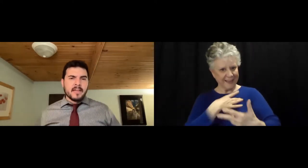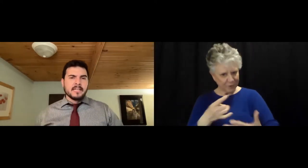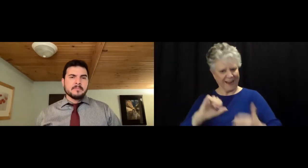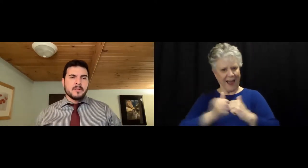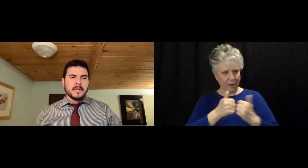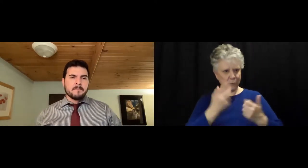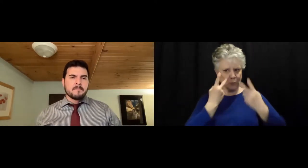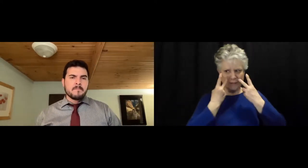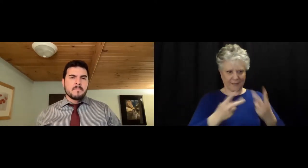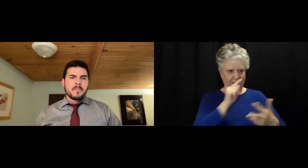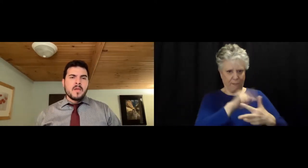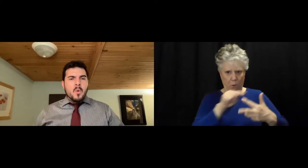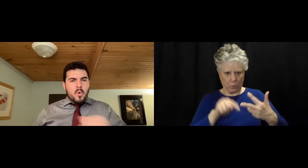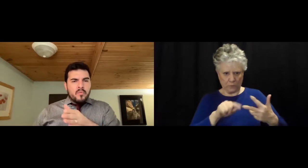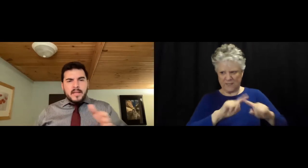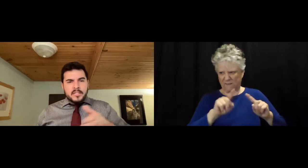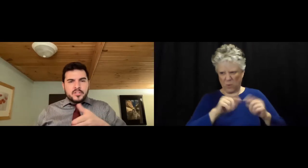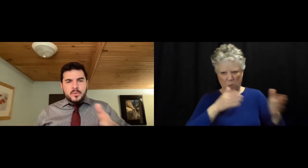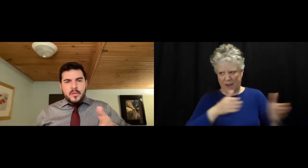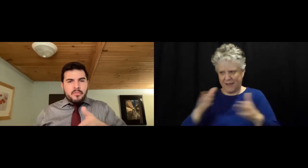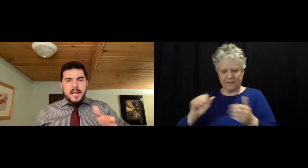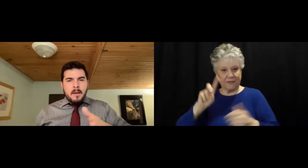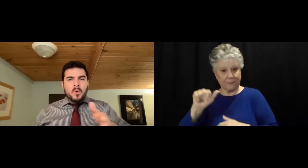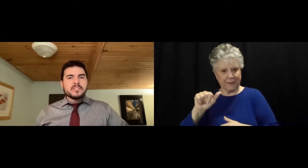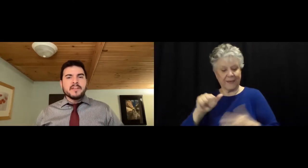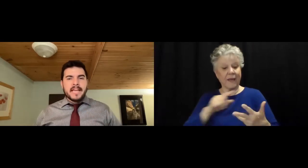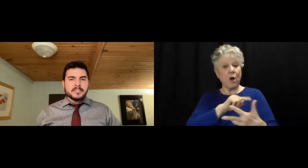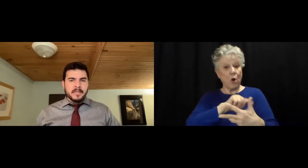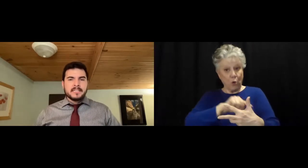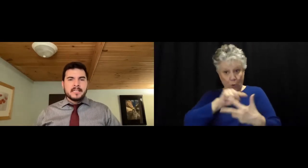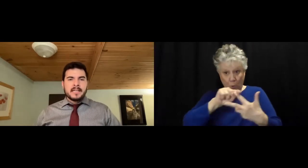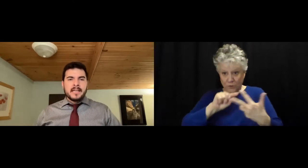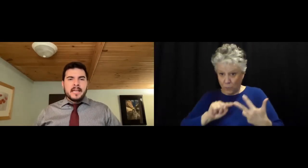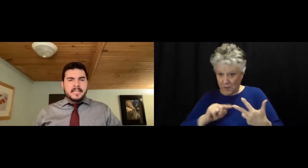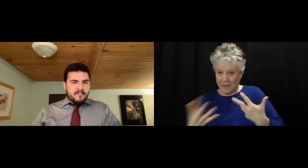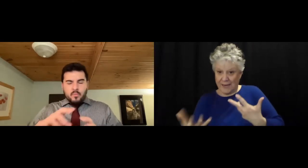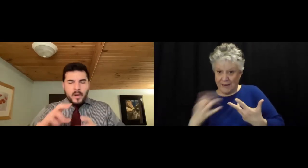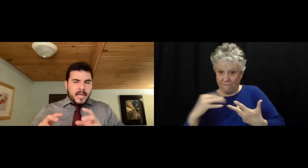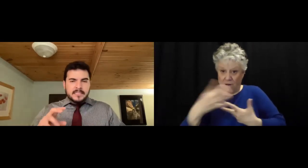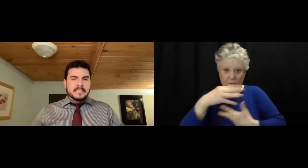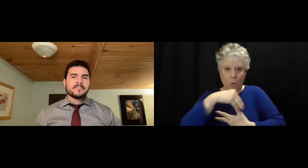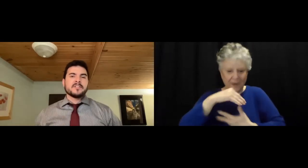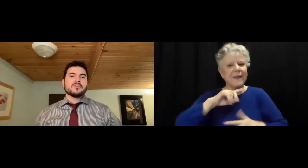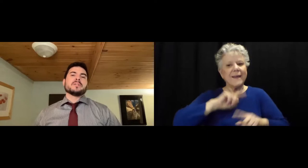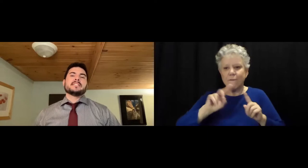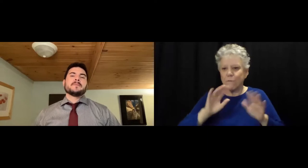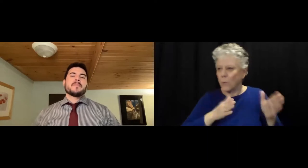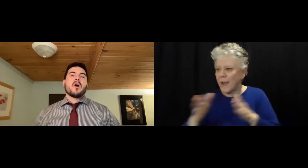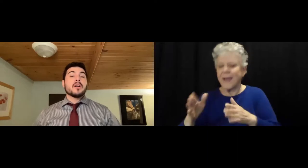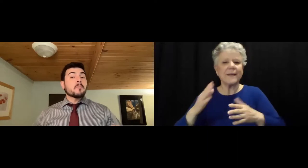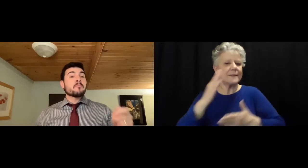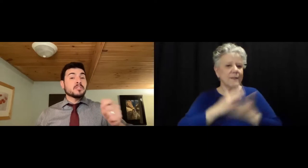and navigating disability. Woven into the three modes of engagement in different ways and to different